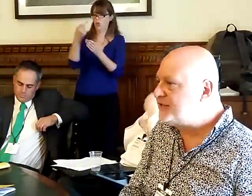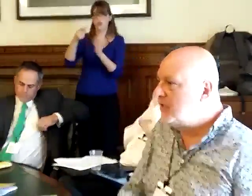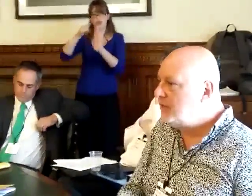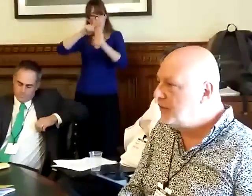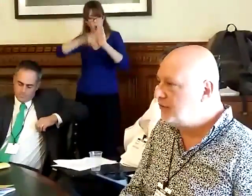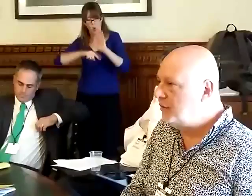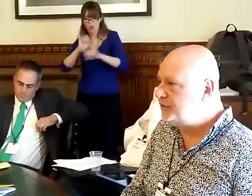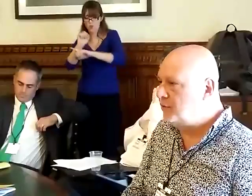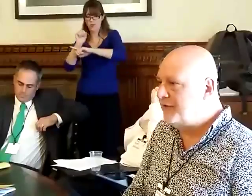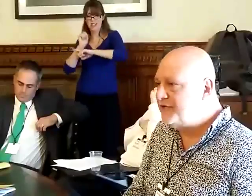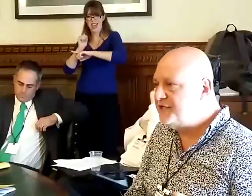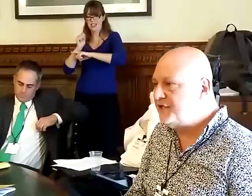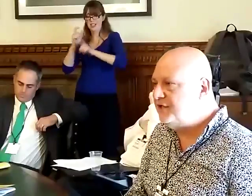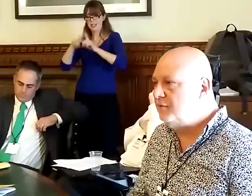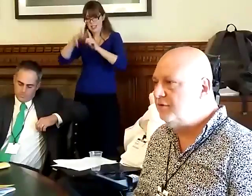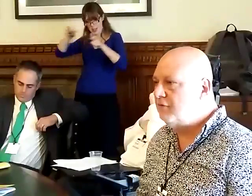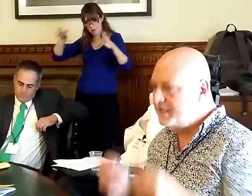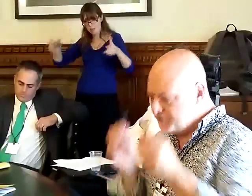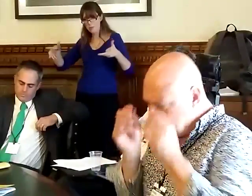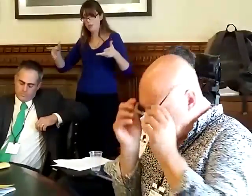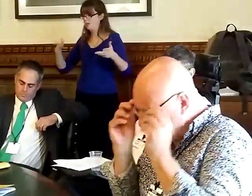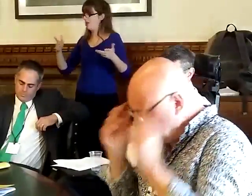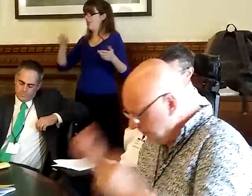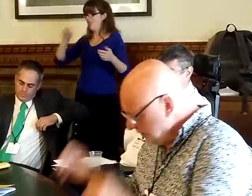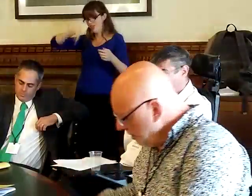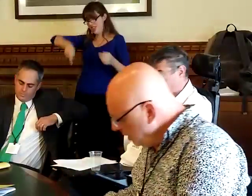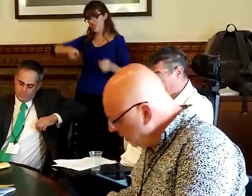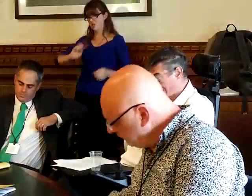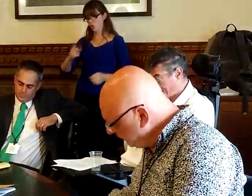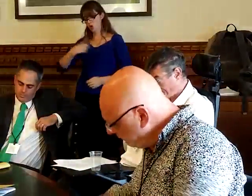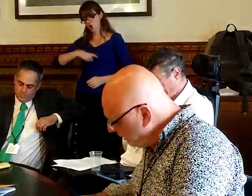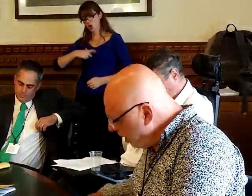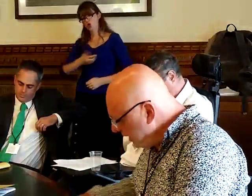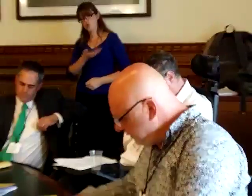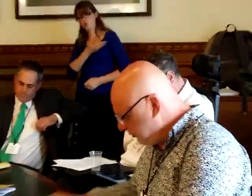Mm. And that's the crucial one. This is a human rights struggle